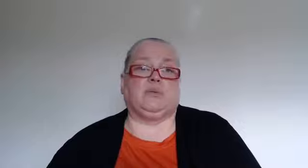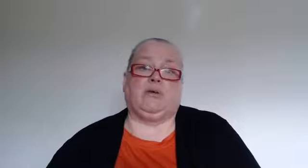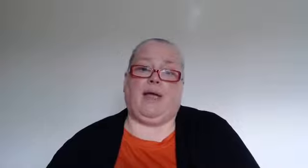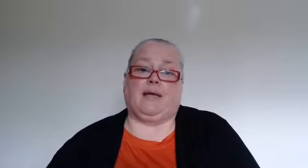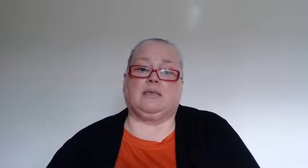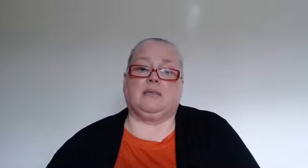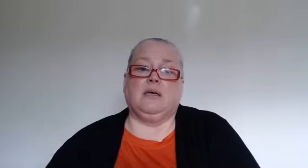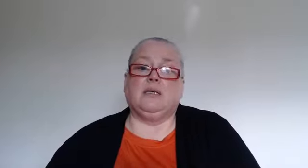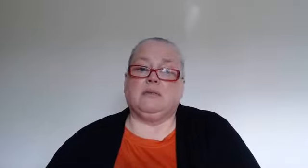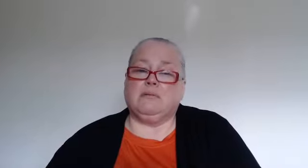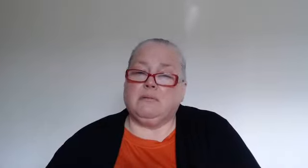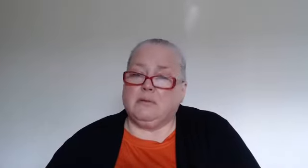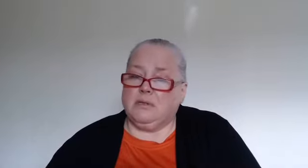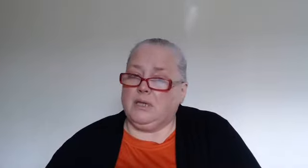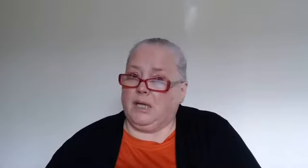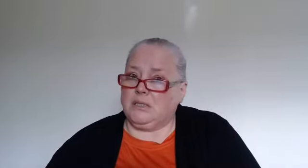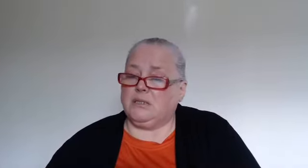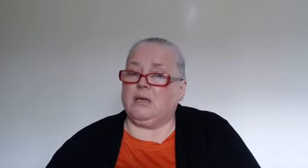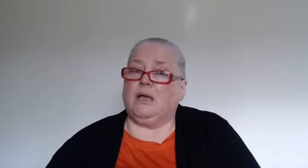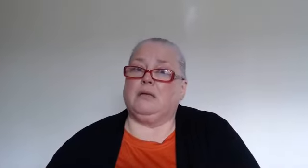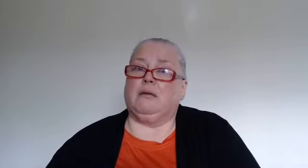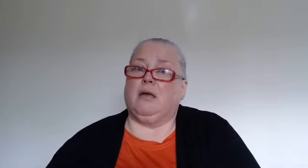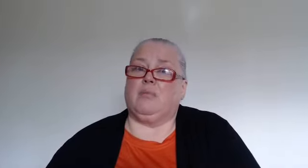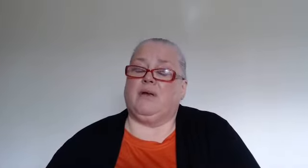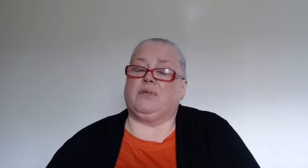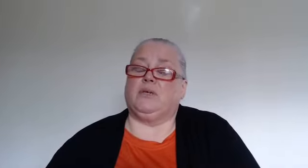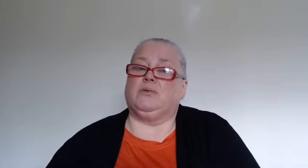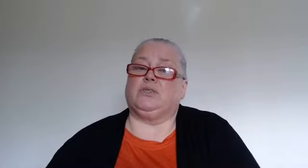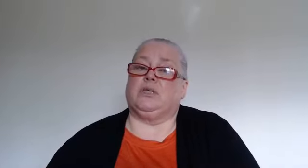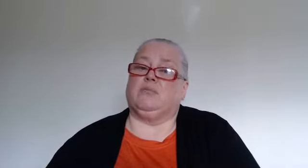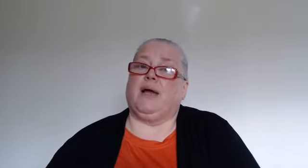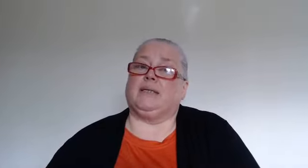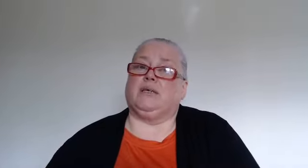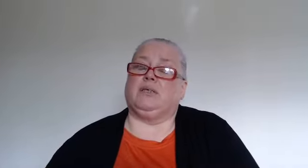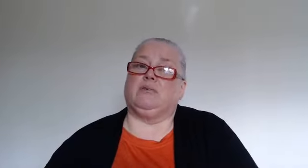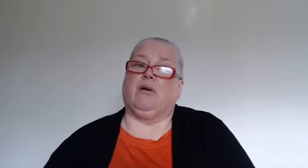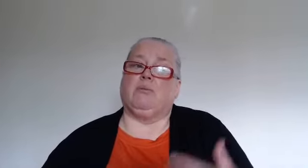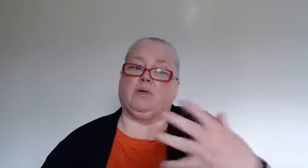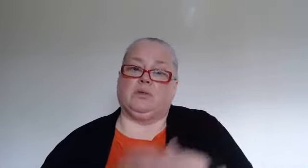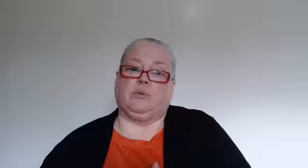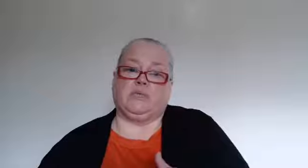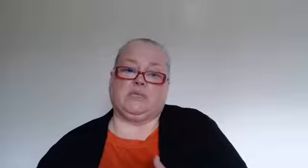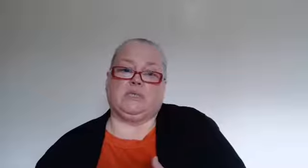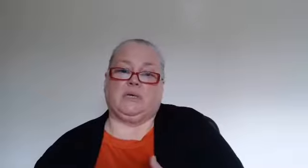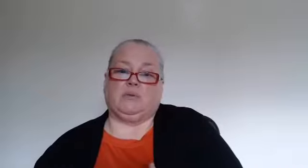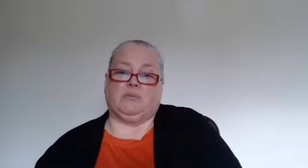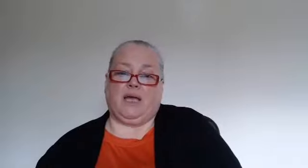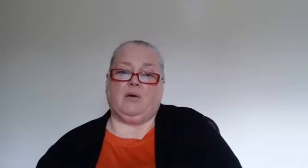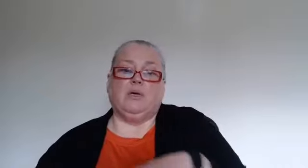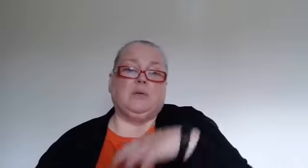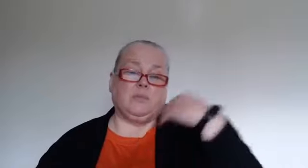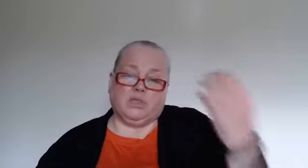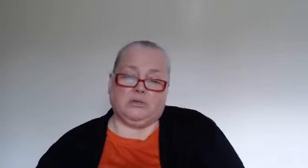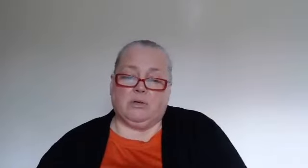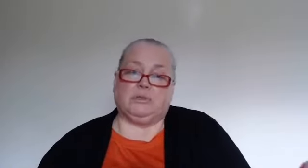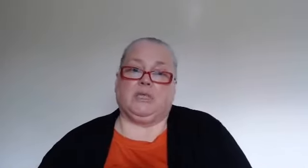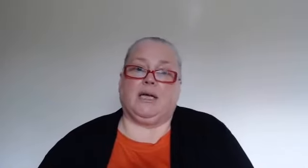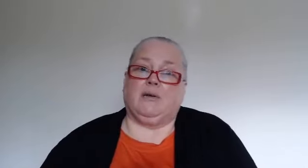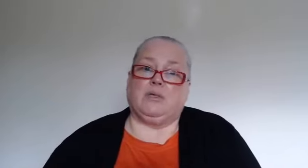your ex. This can have a huge impact on you. Now, I'm not going to go into detail with them now, but do go and check out the